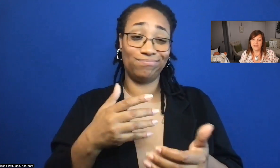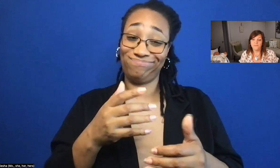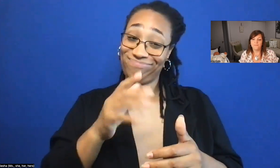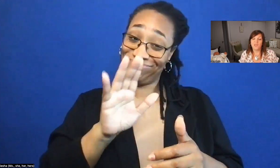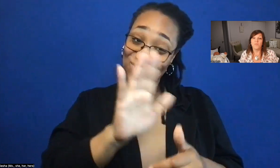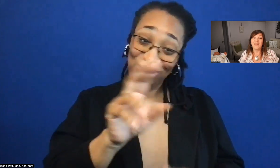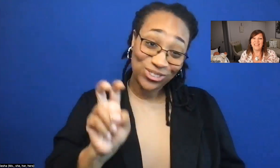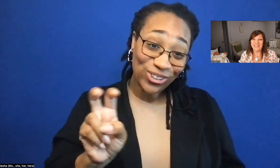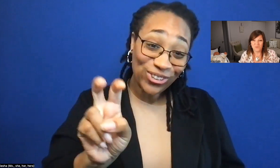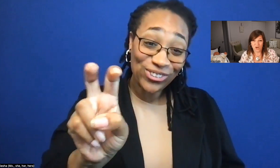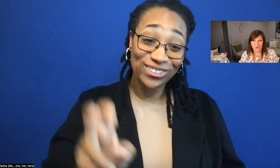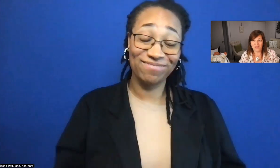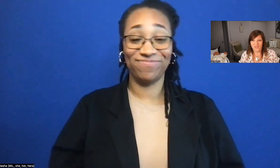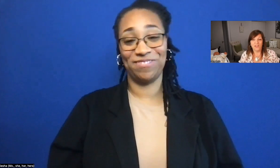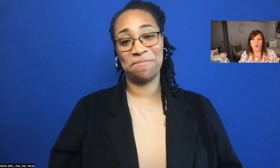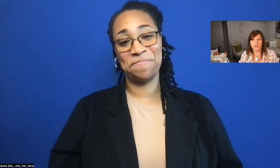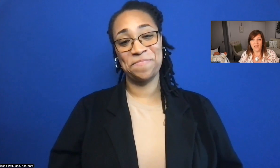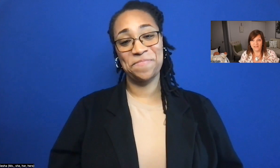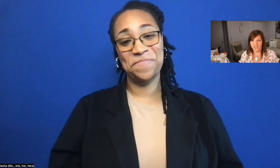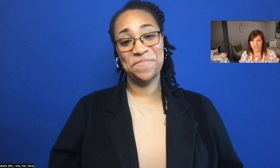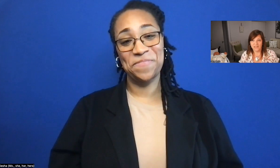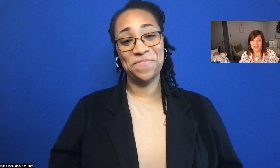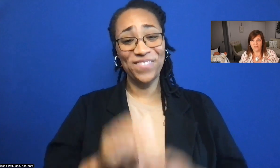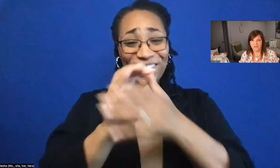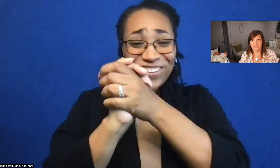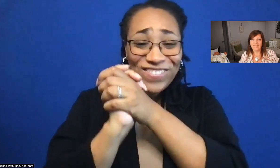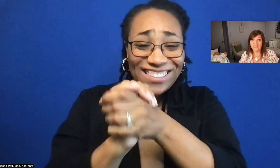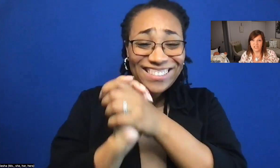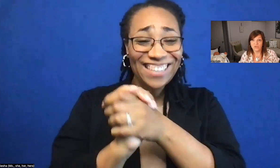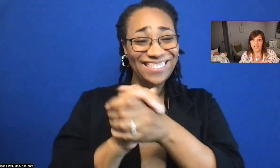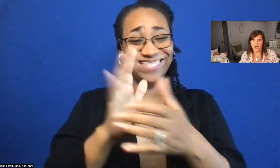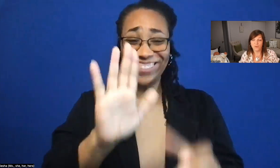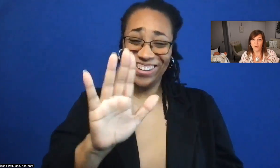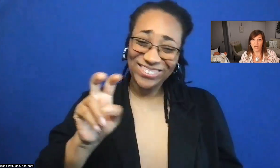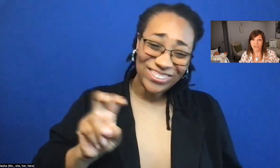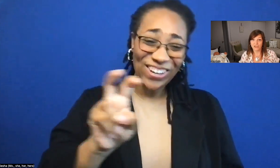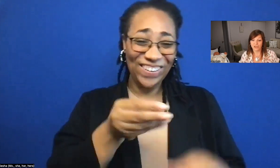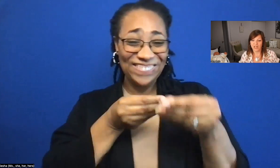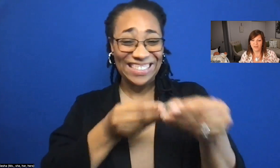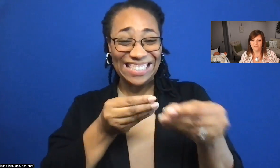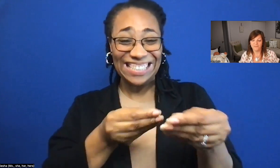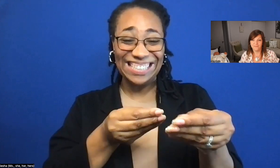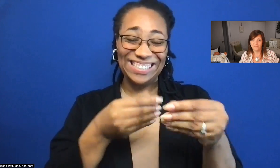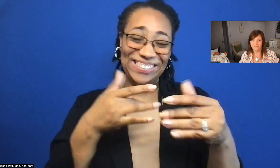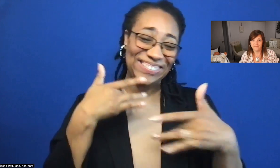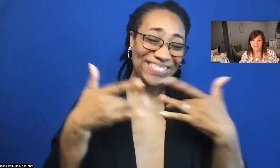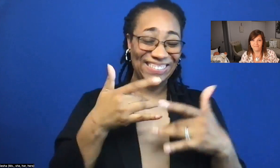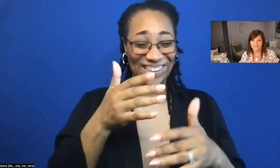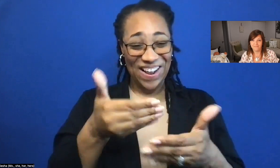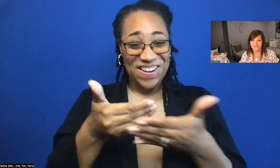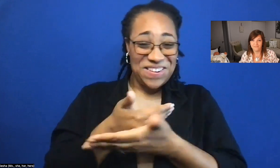quickly, please work with a local lactation consultant to continue to help you on your journey.